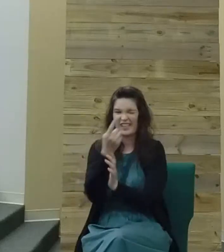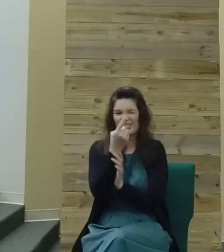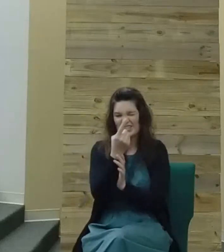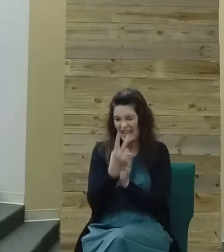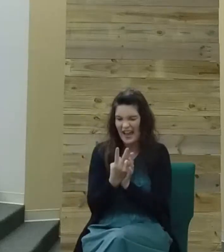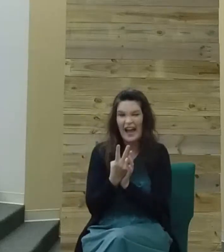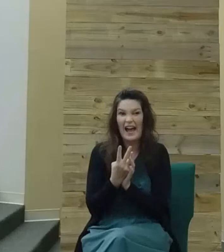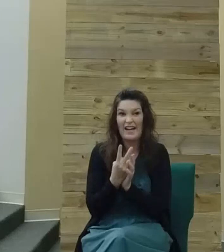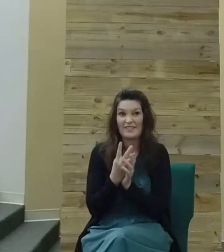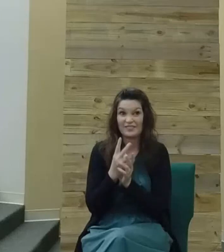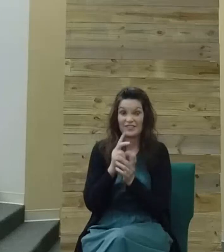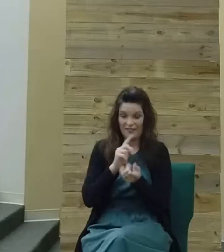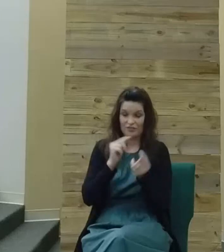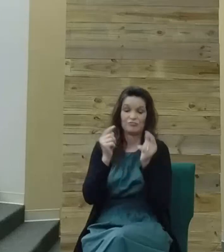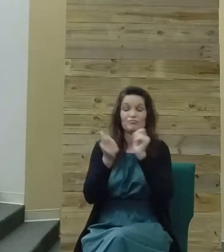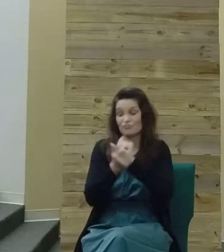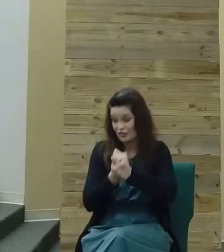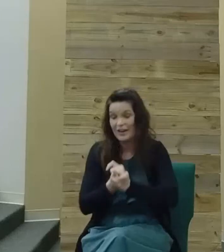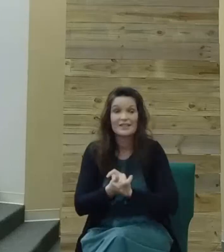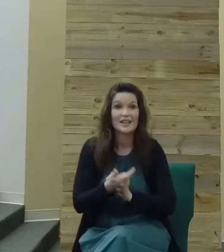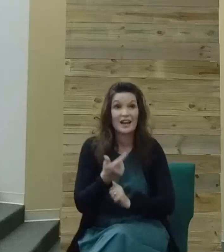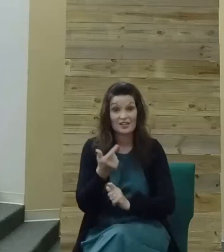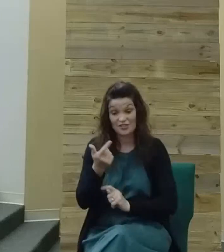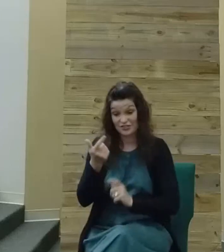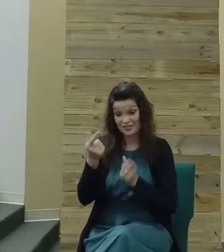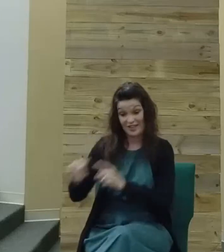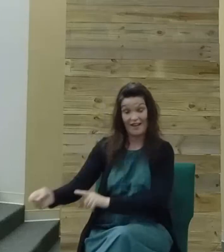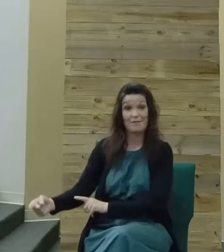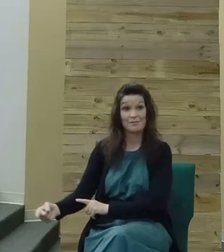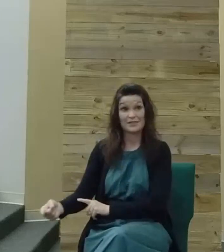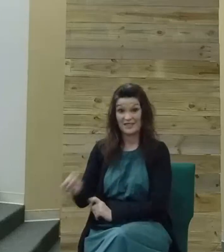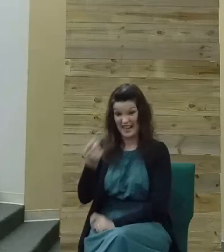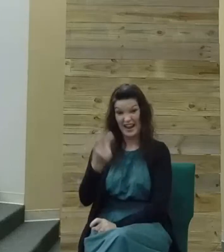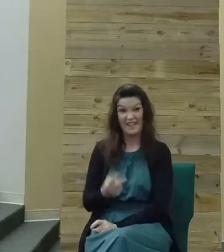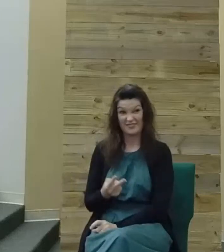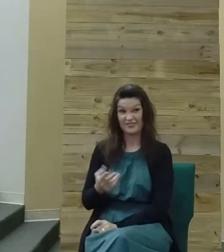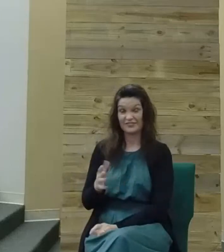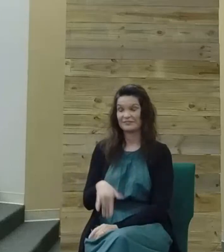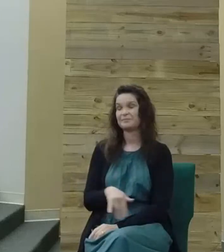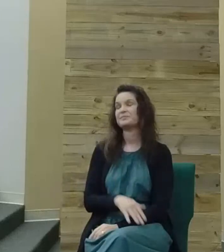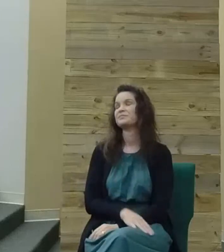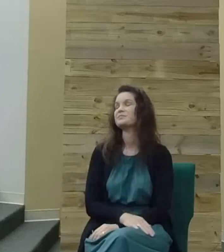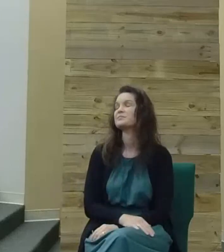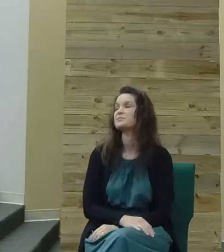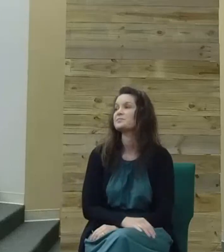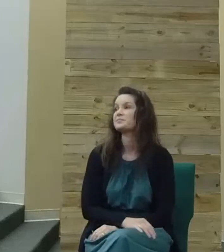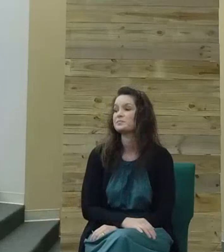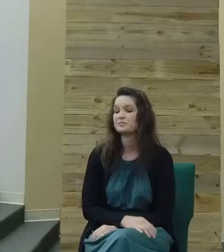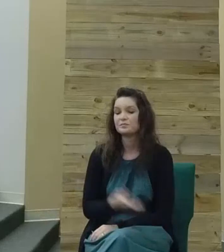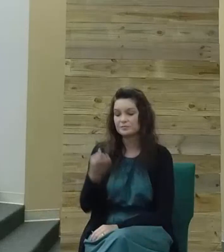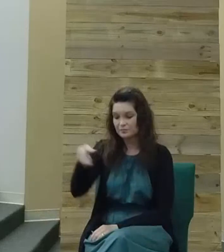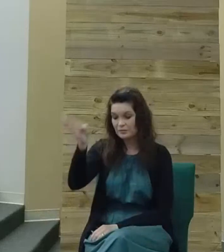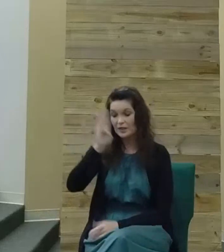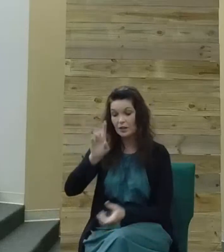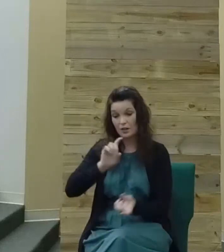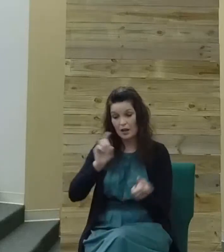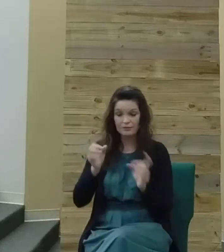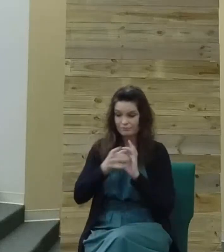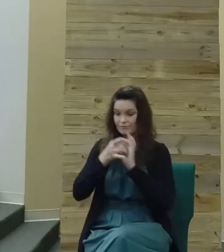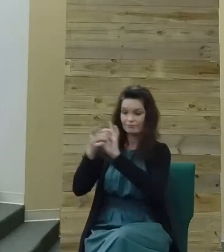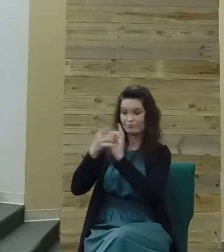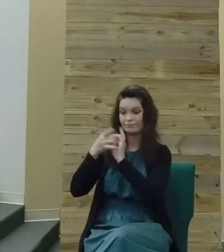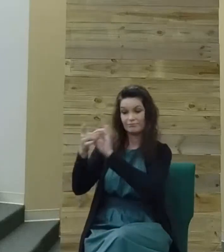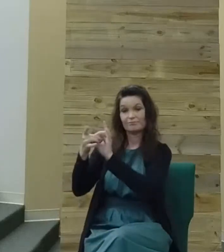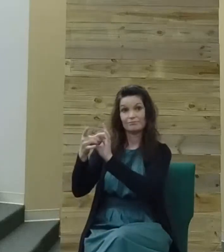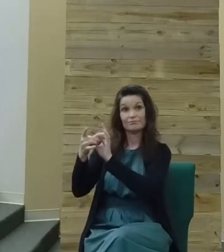half of the transaction that takes place. That's just half of what God does when he reconciles you. When God reconciles